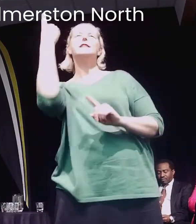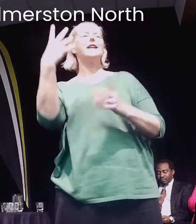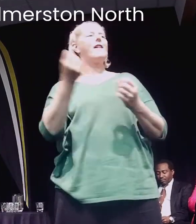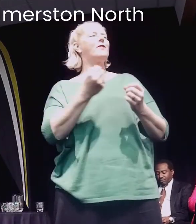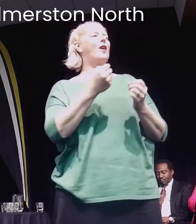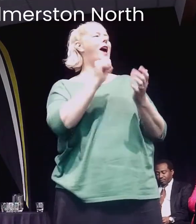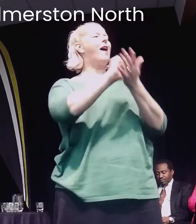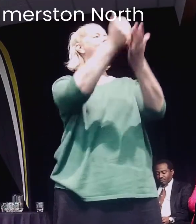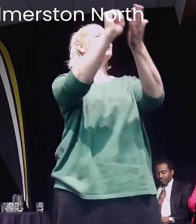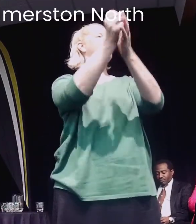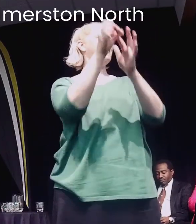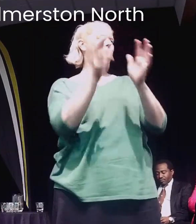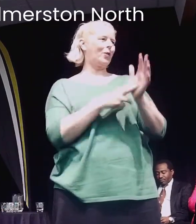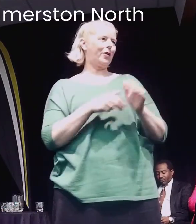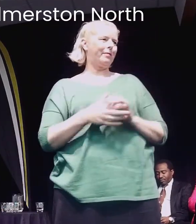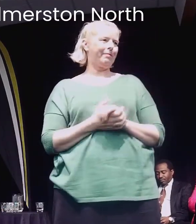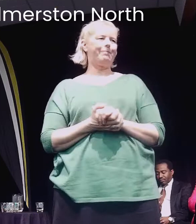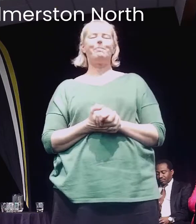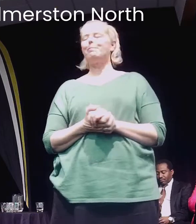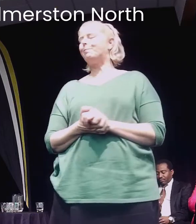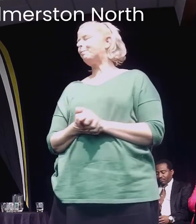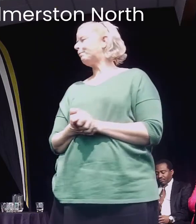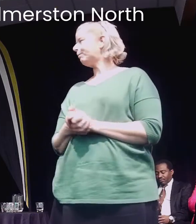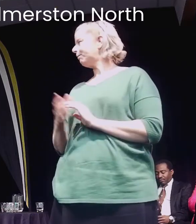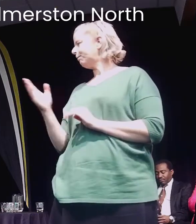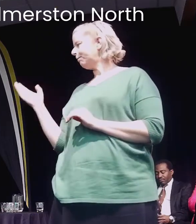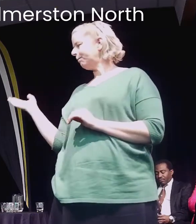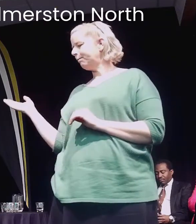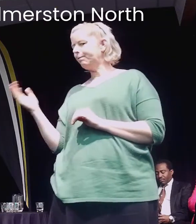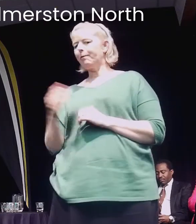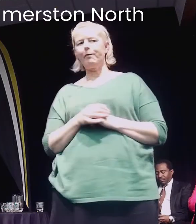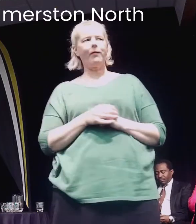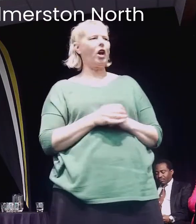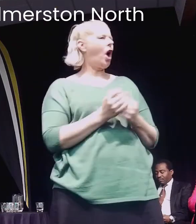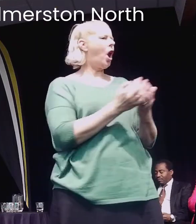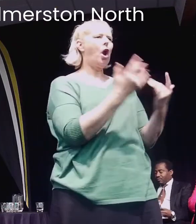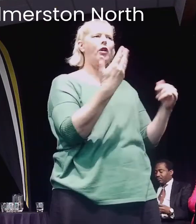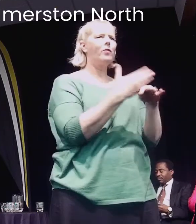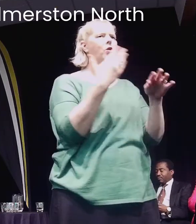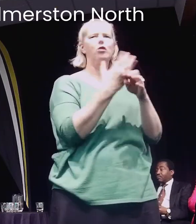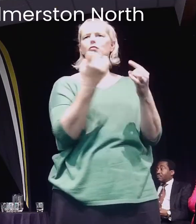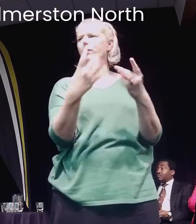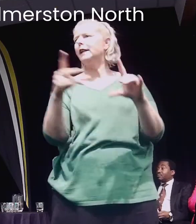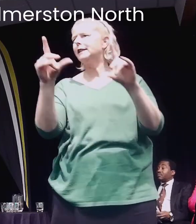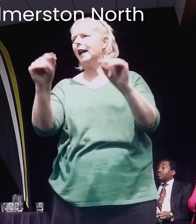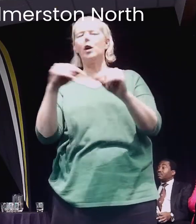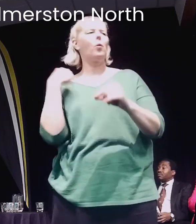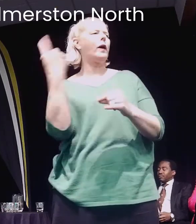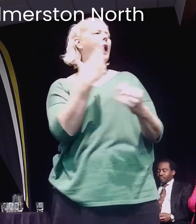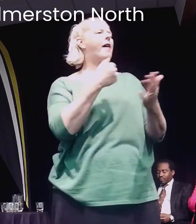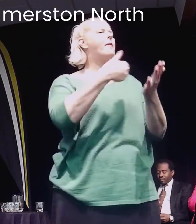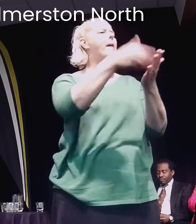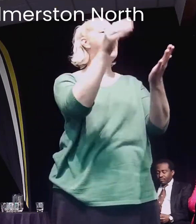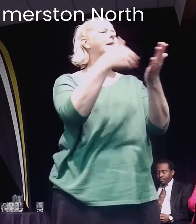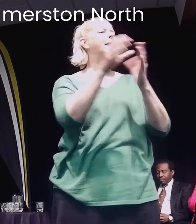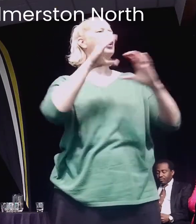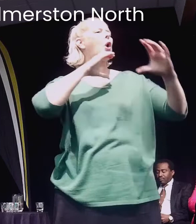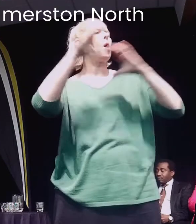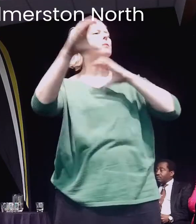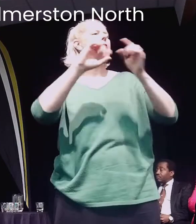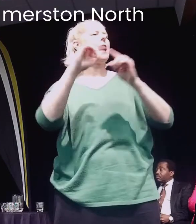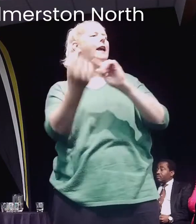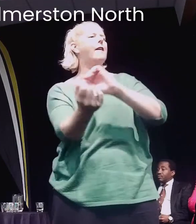Look, a great deal of work has already been done. We have our own marketing, comms and events team.